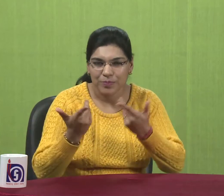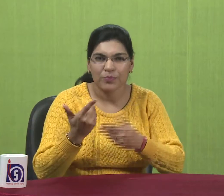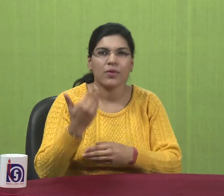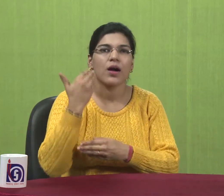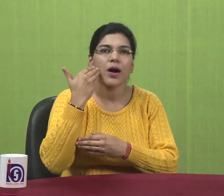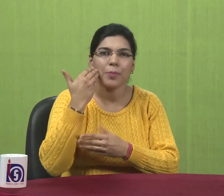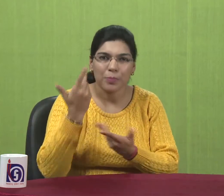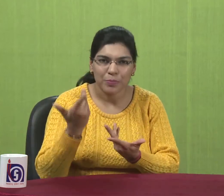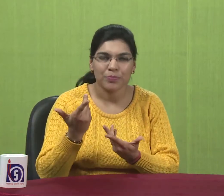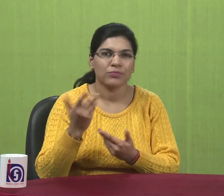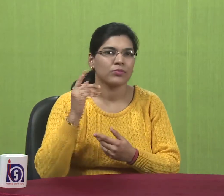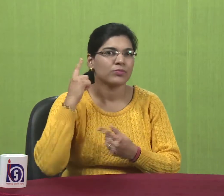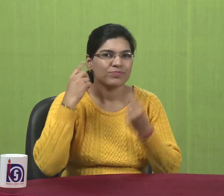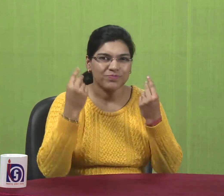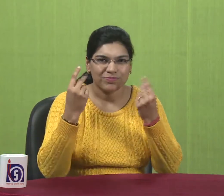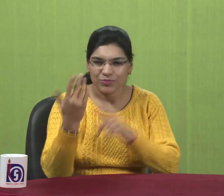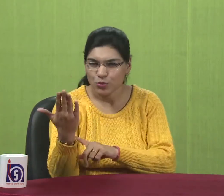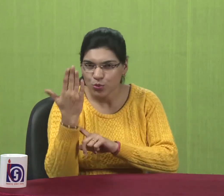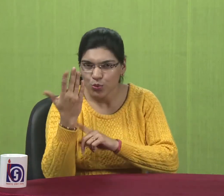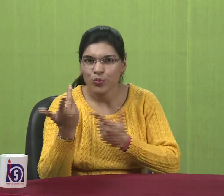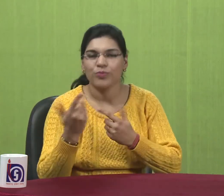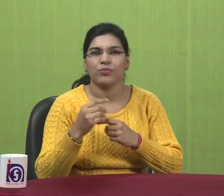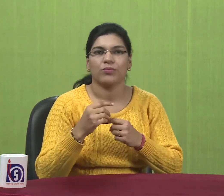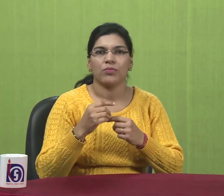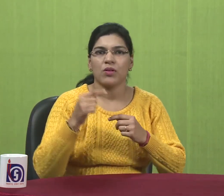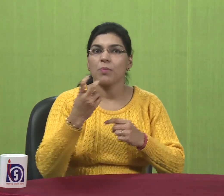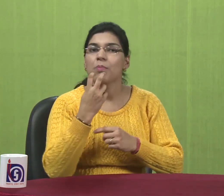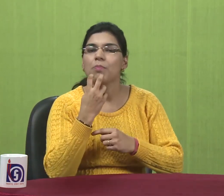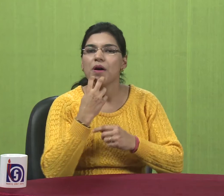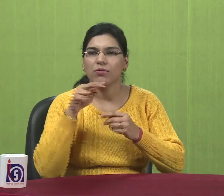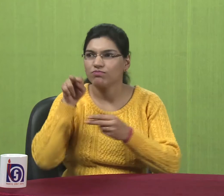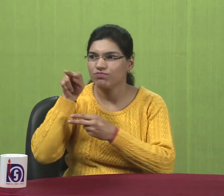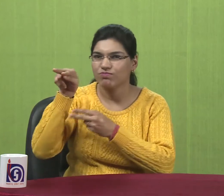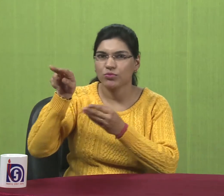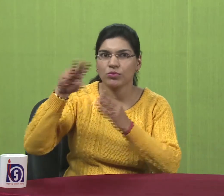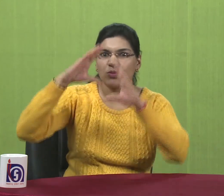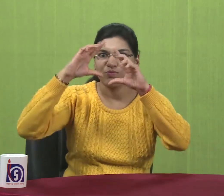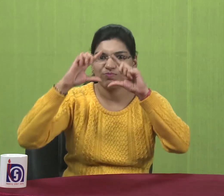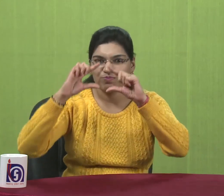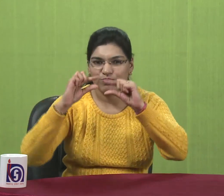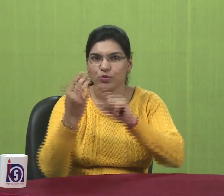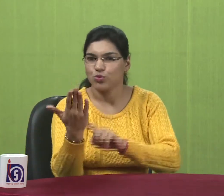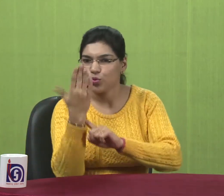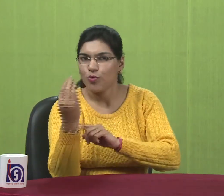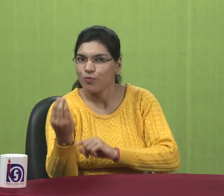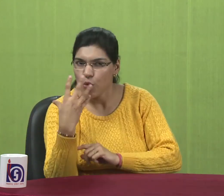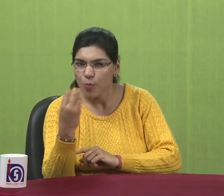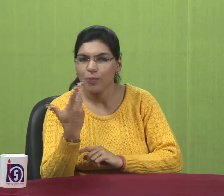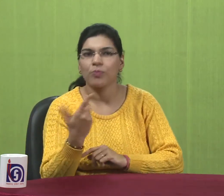It shows time, it shows the volume, it shows the